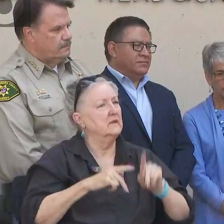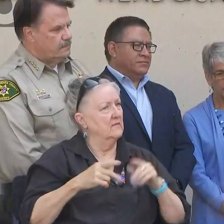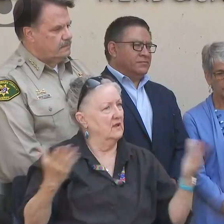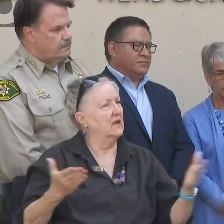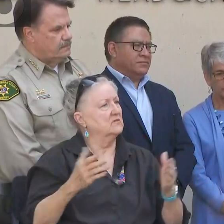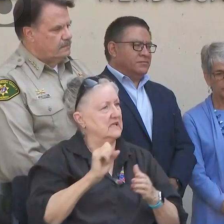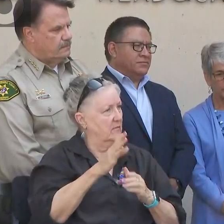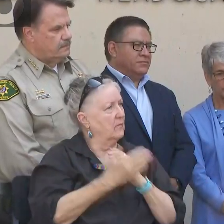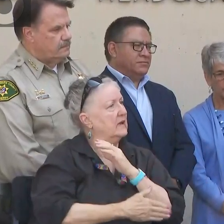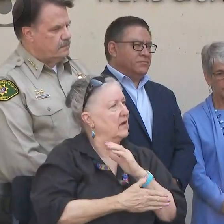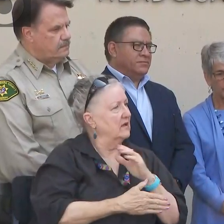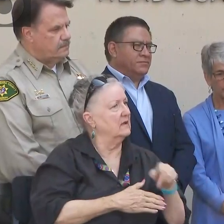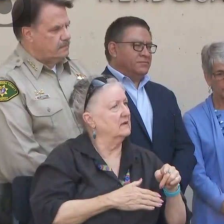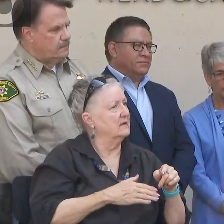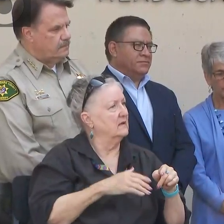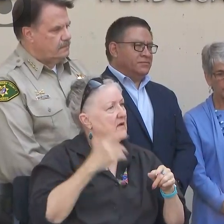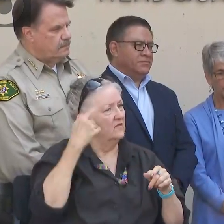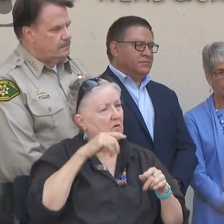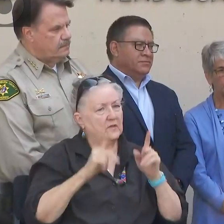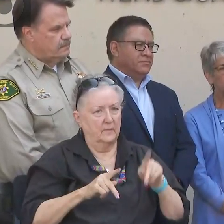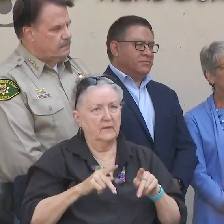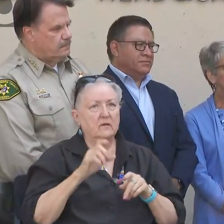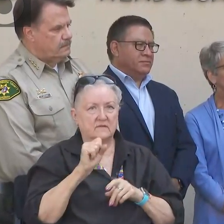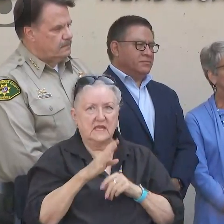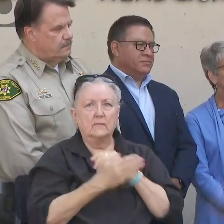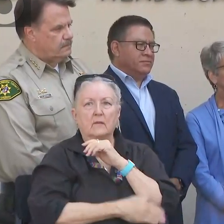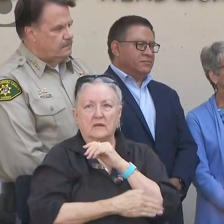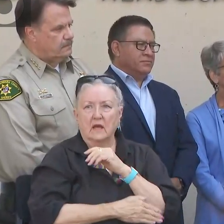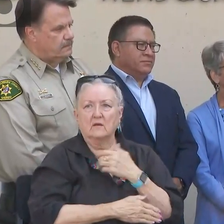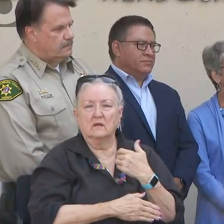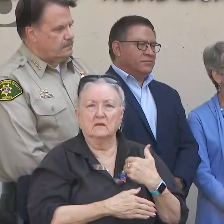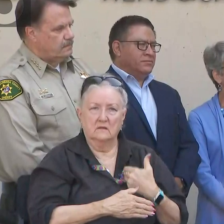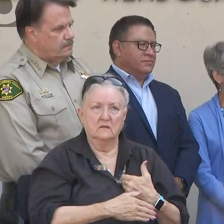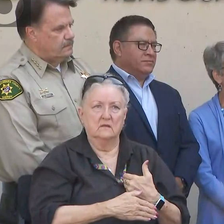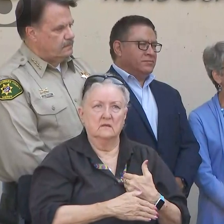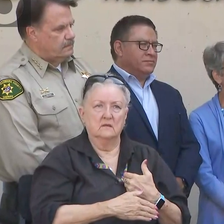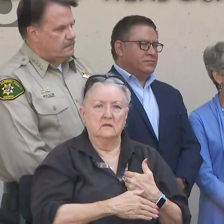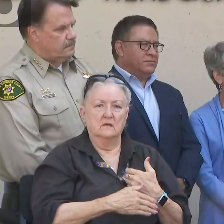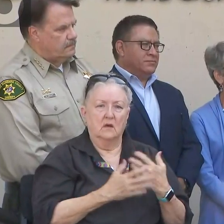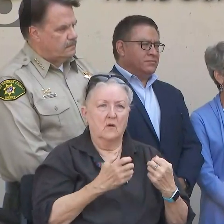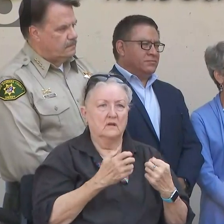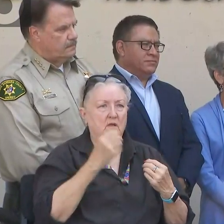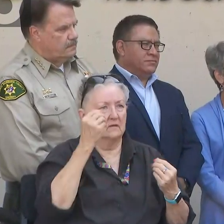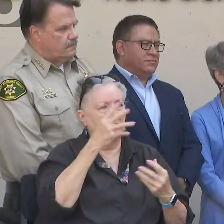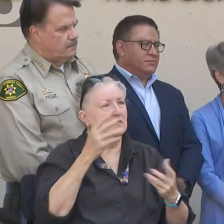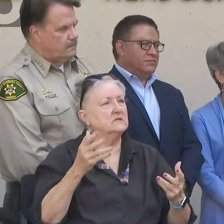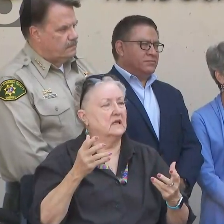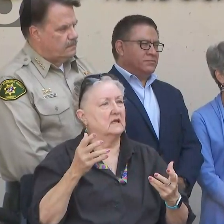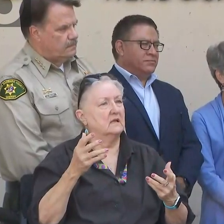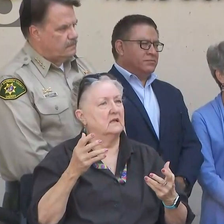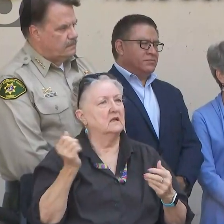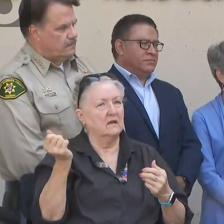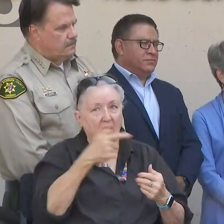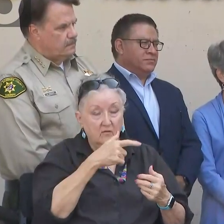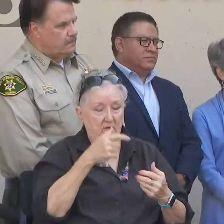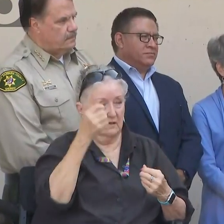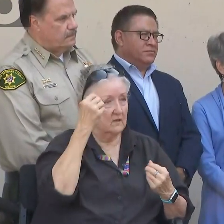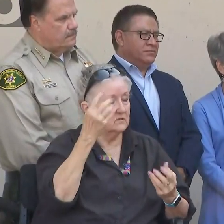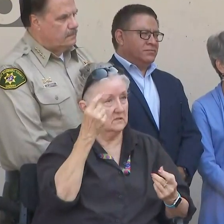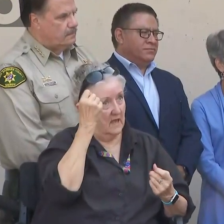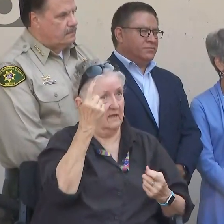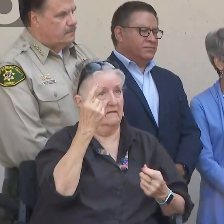Santa Barbara County, and on behalf of the people of Santa Barbara County, I want them to understand, and everyone to